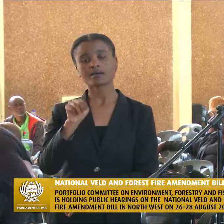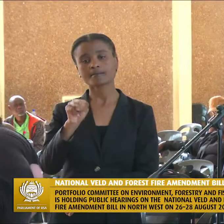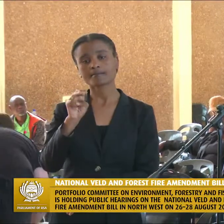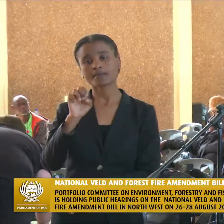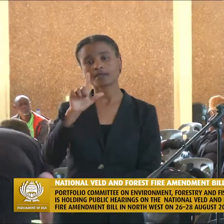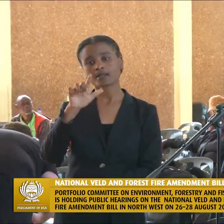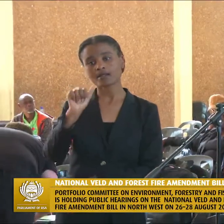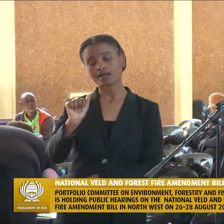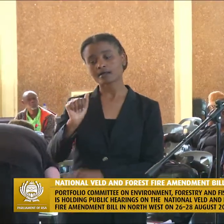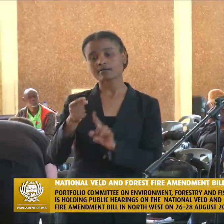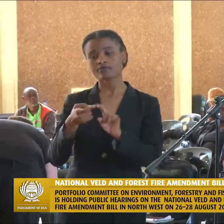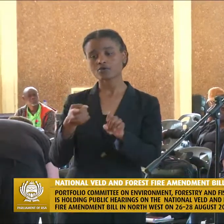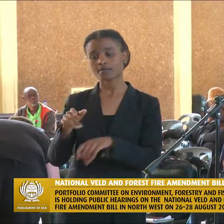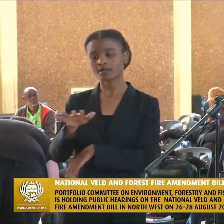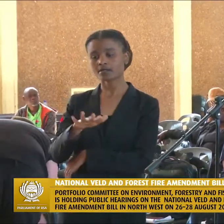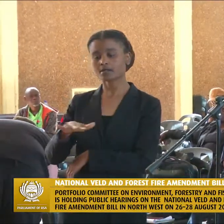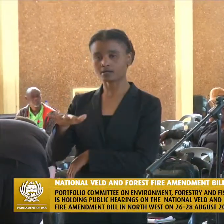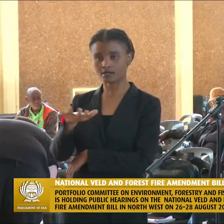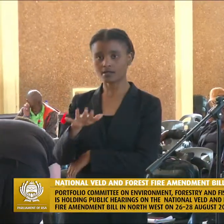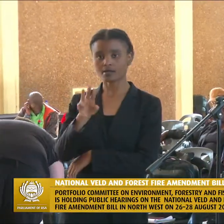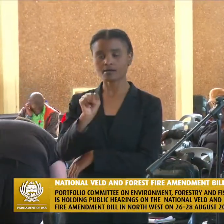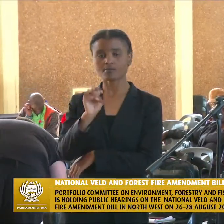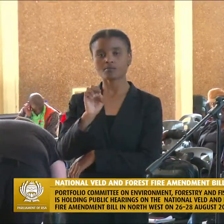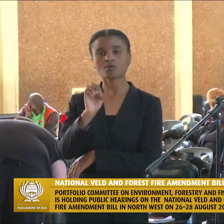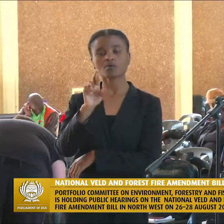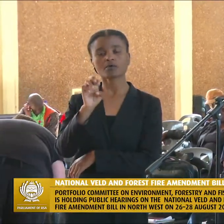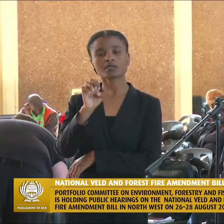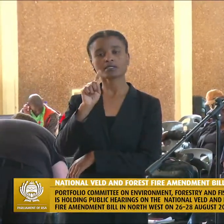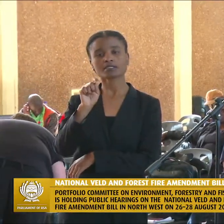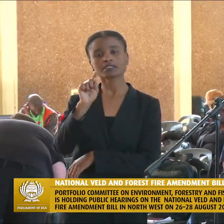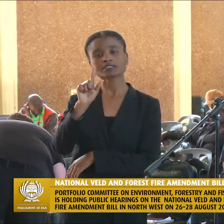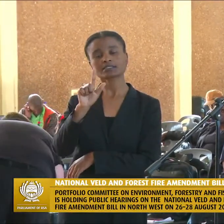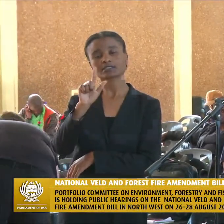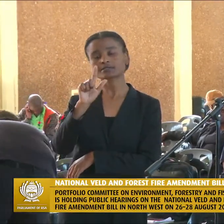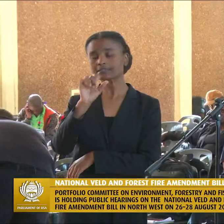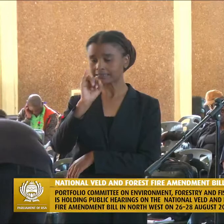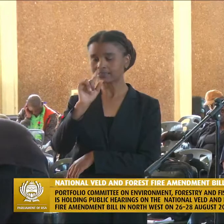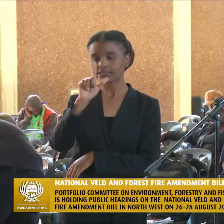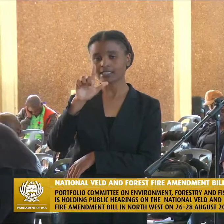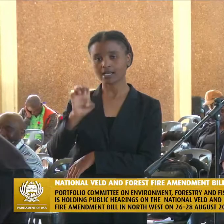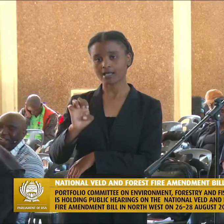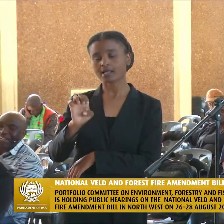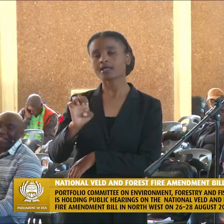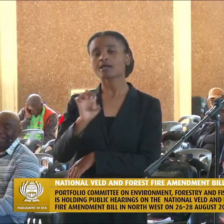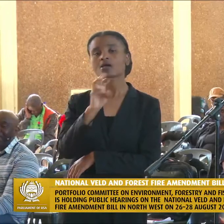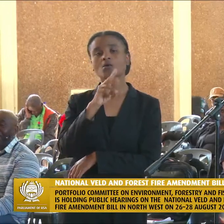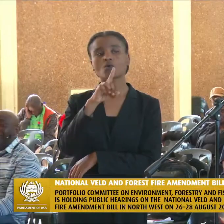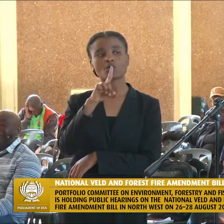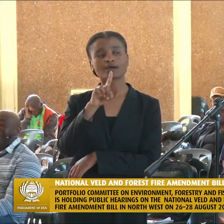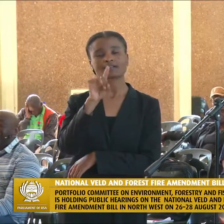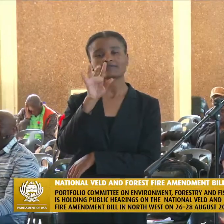local municipality foreign local municipality what five what